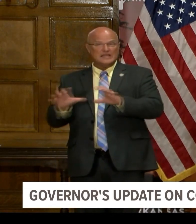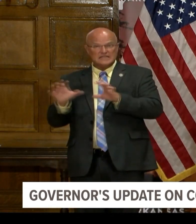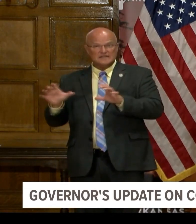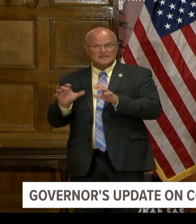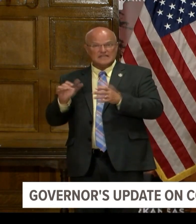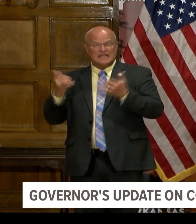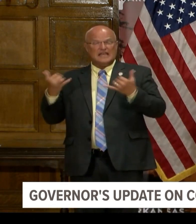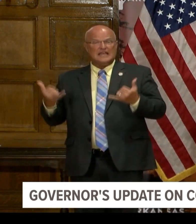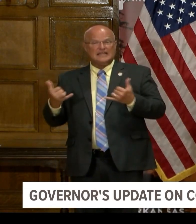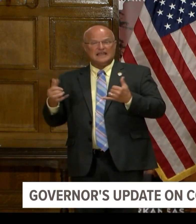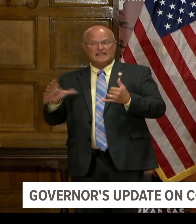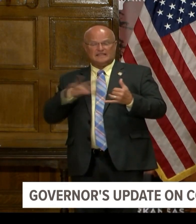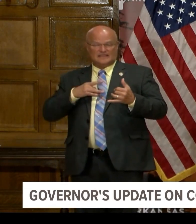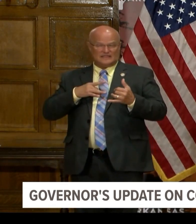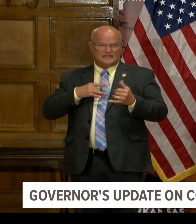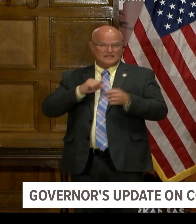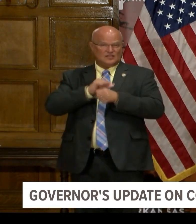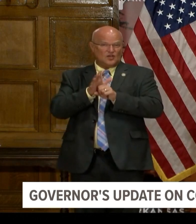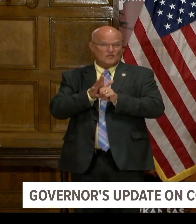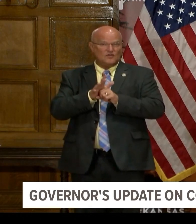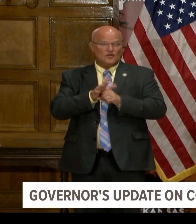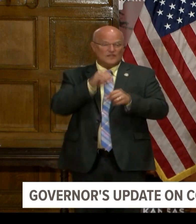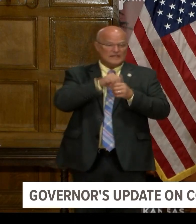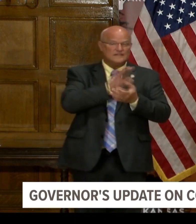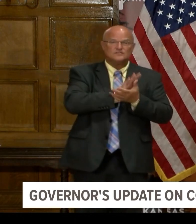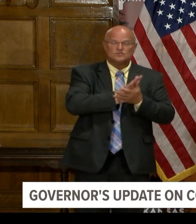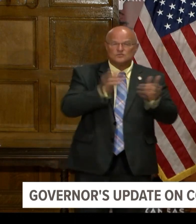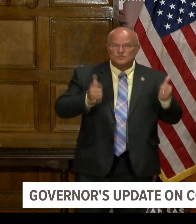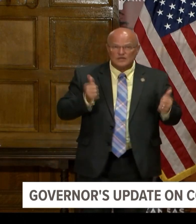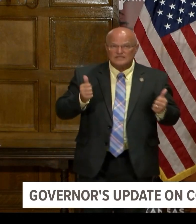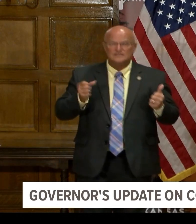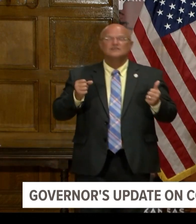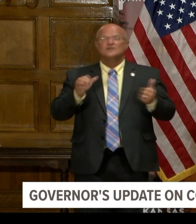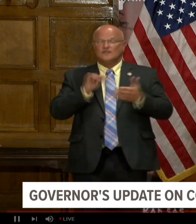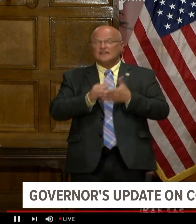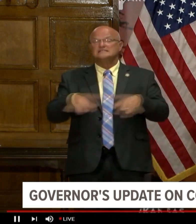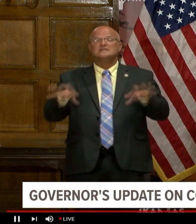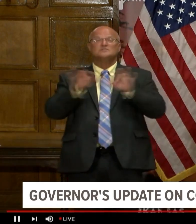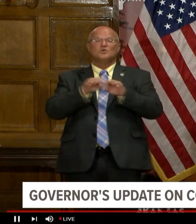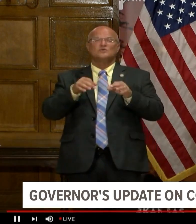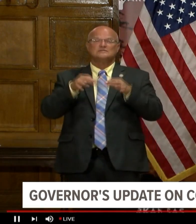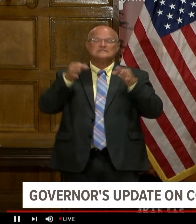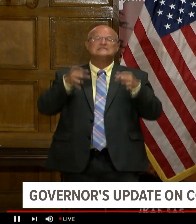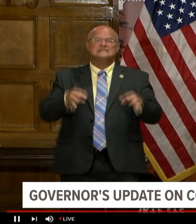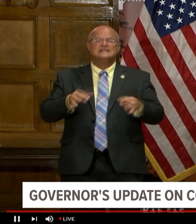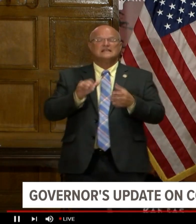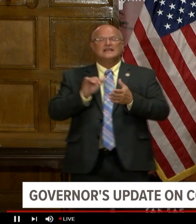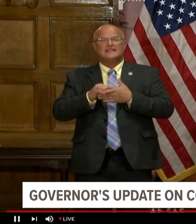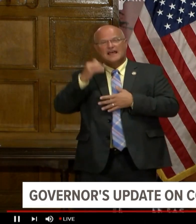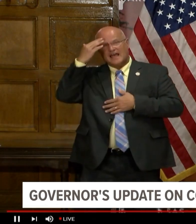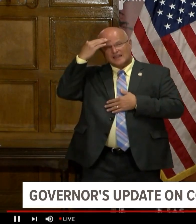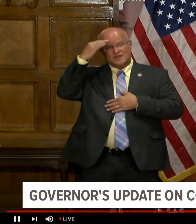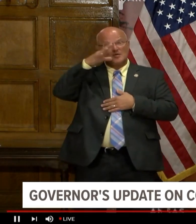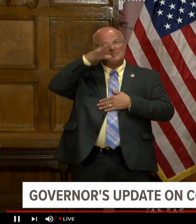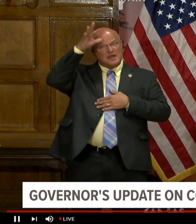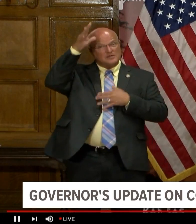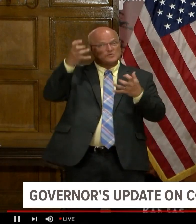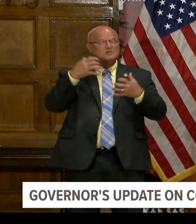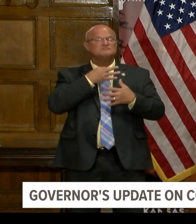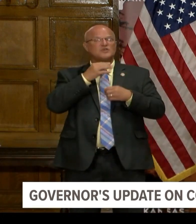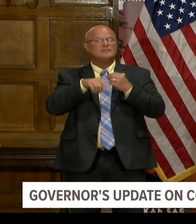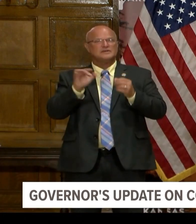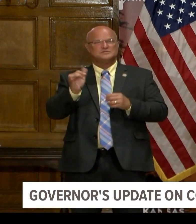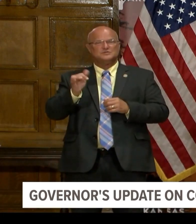they contracted COVID, or were they in the school? And so that's an important distinction that I know the parents will want to inquire about